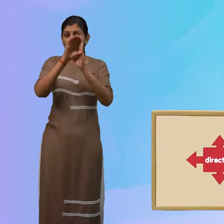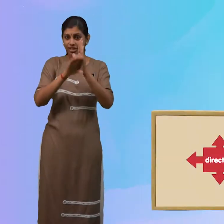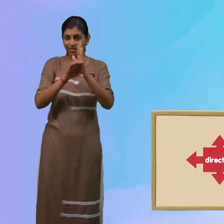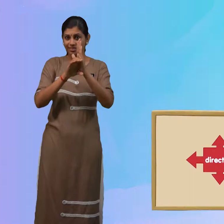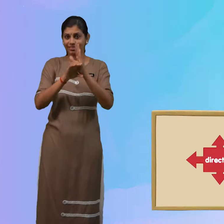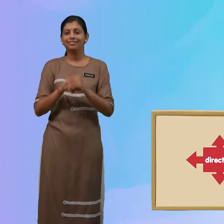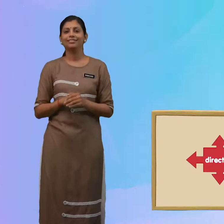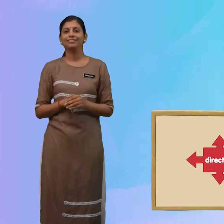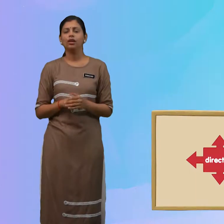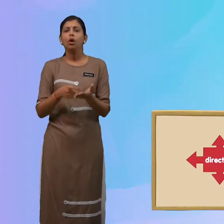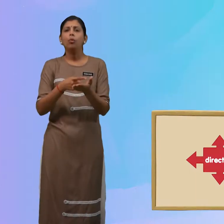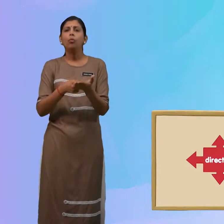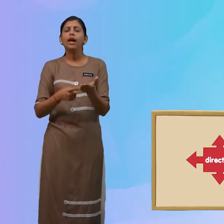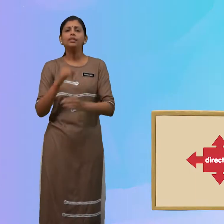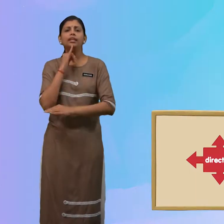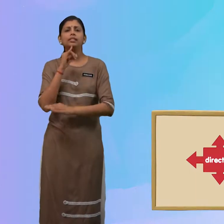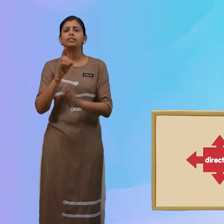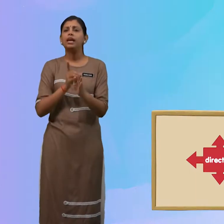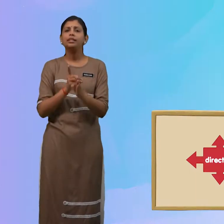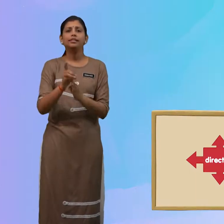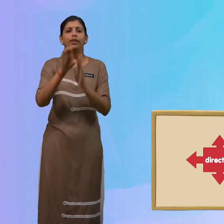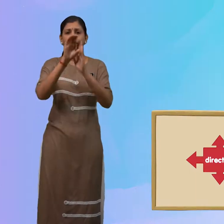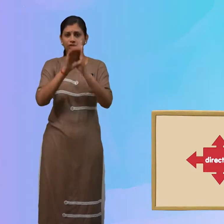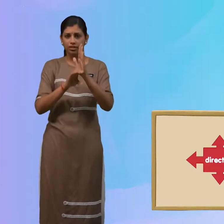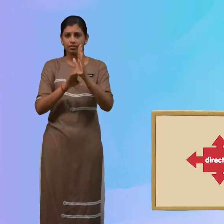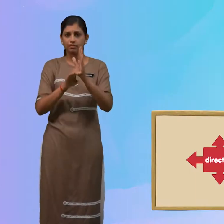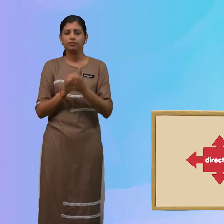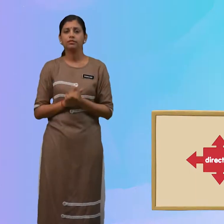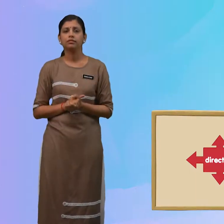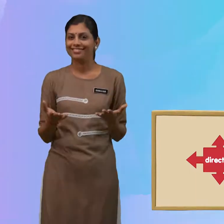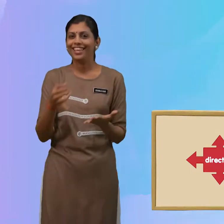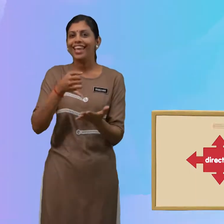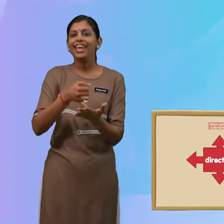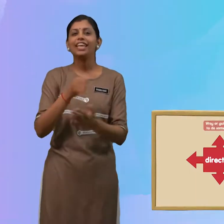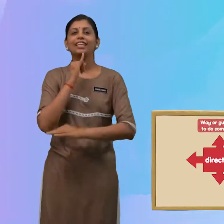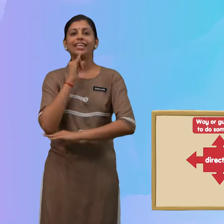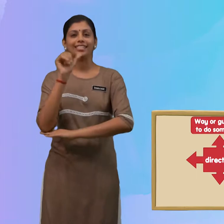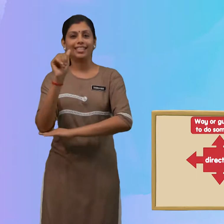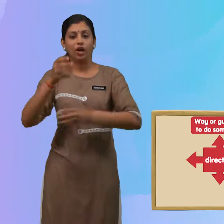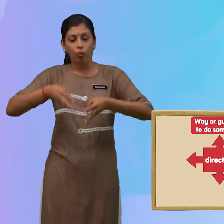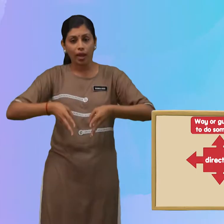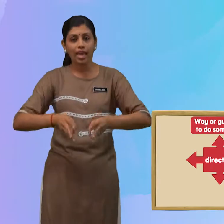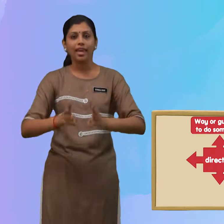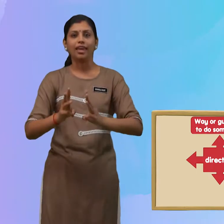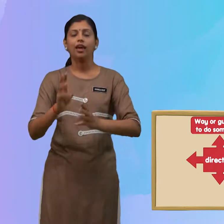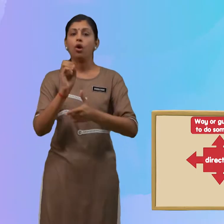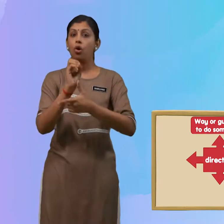Direction. What is direction? It is a way